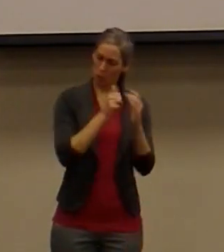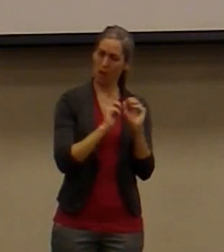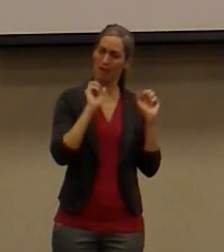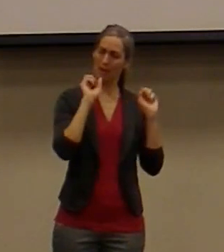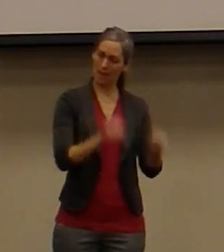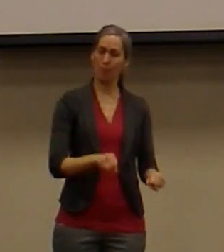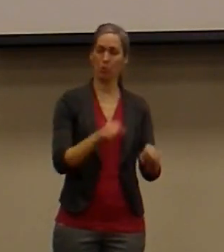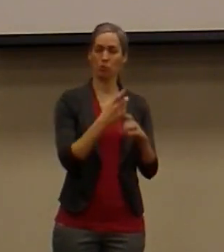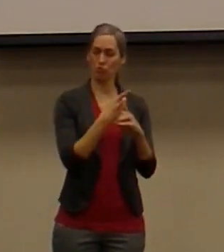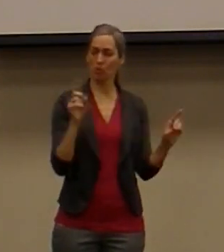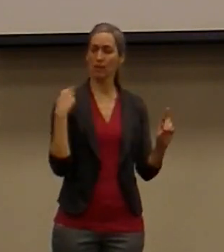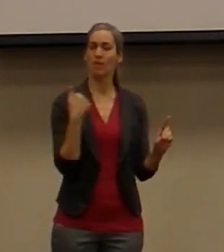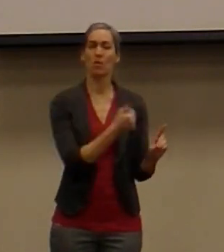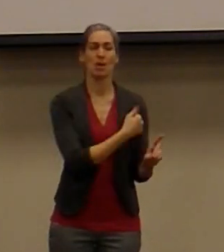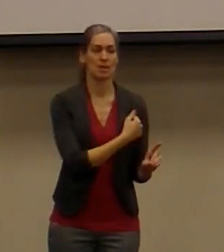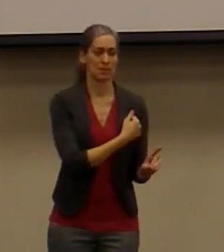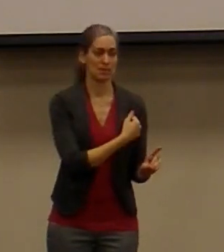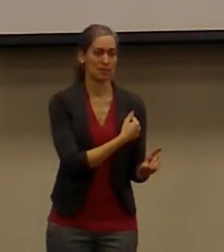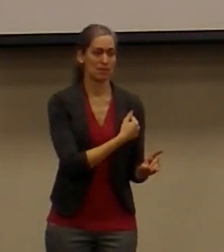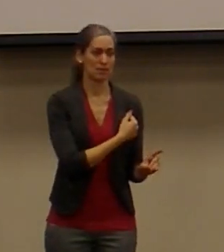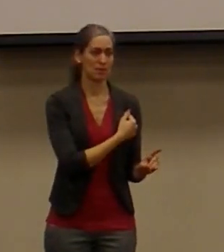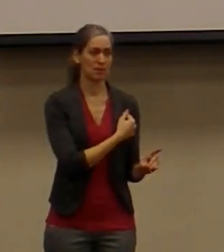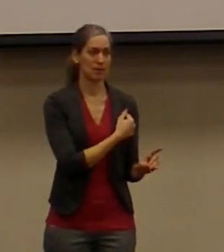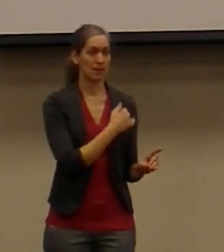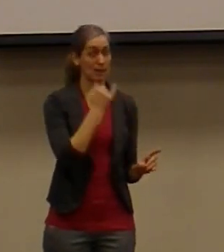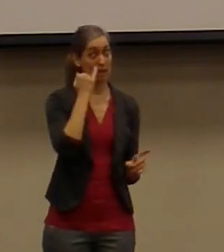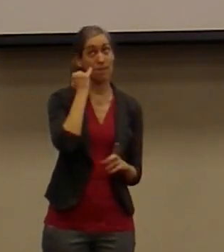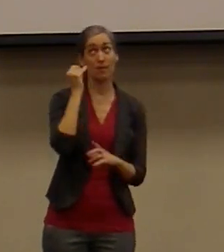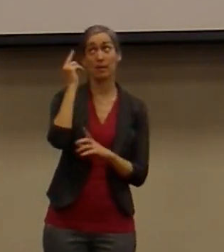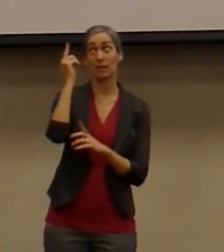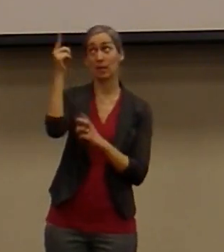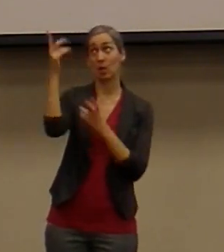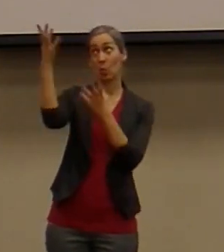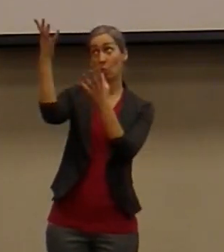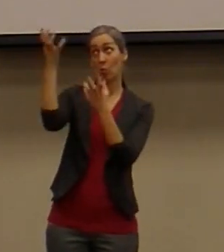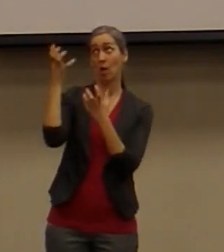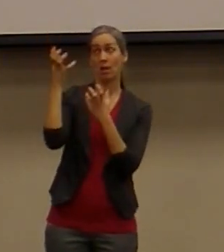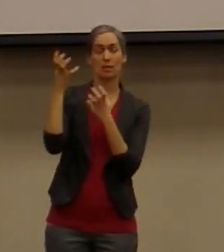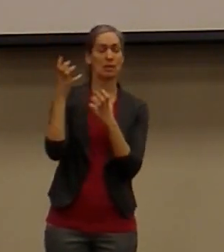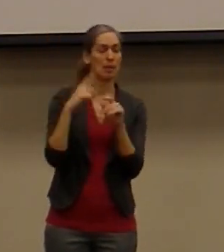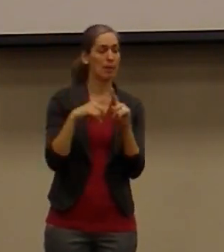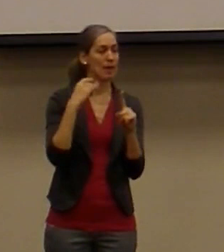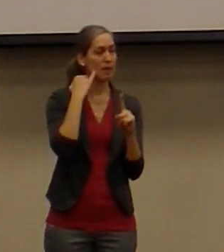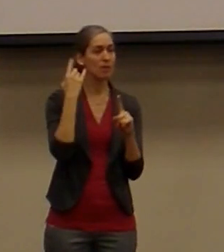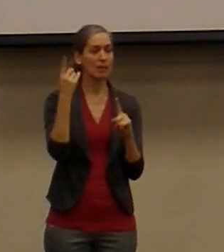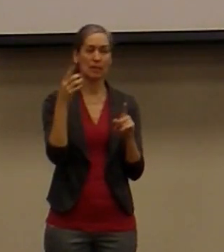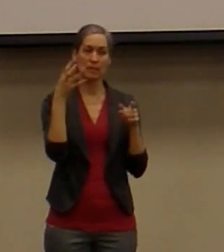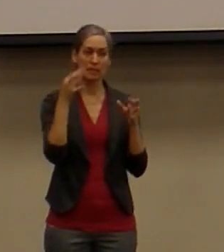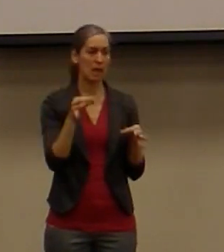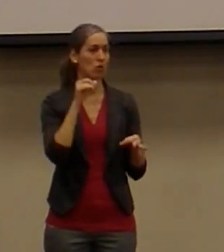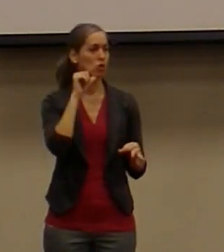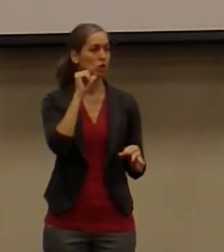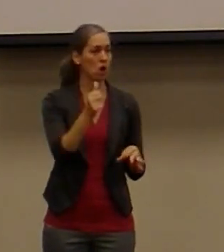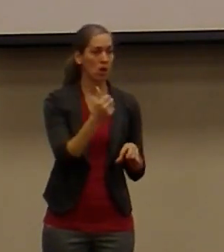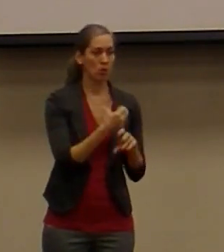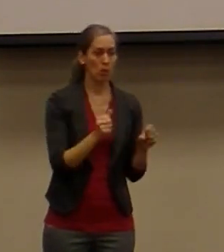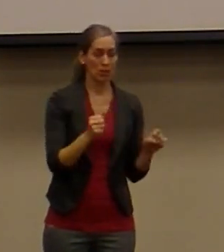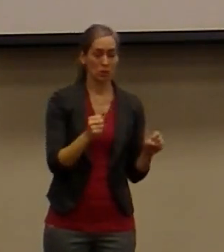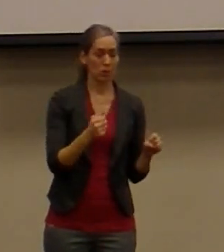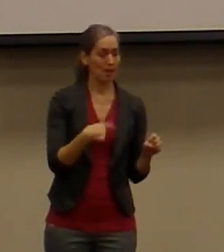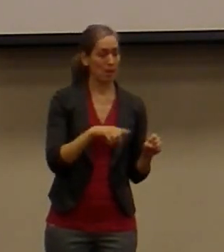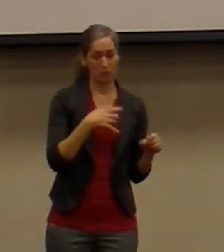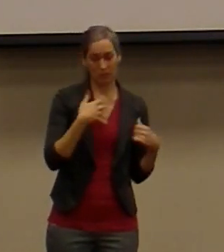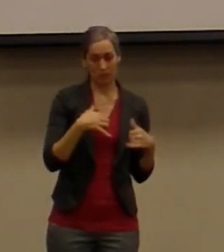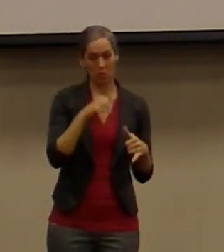to deliver them if he chooses. But even if he does not choose to do that, they still will